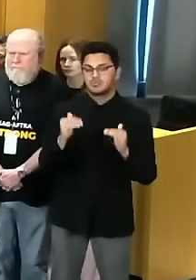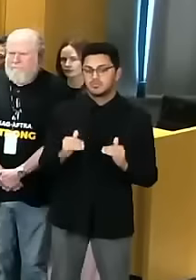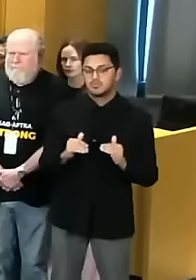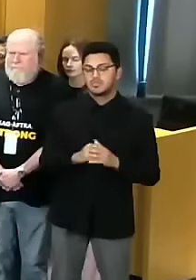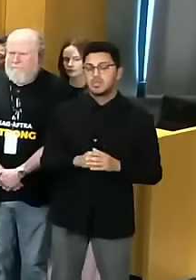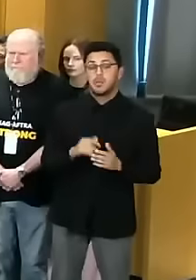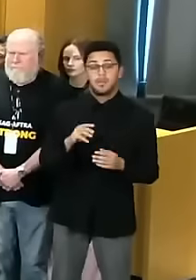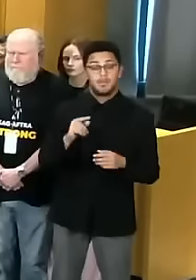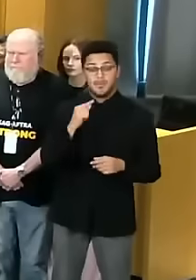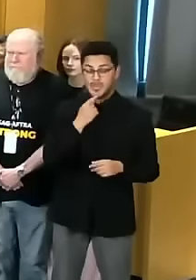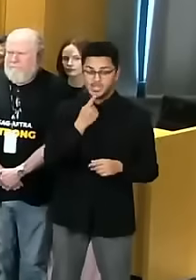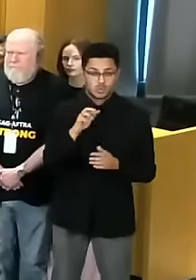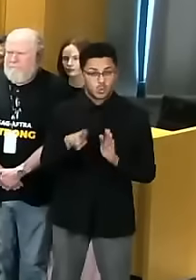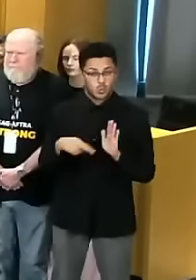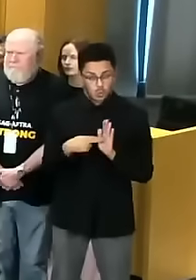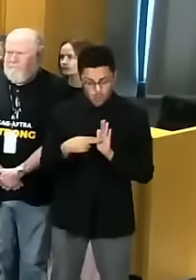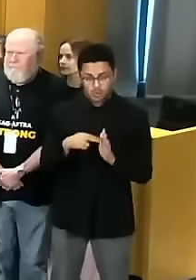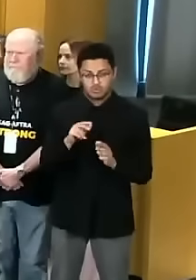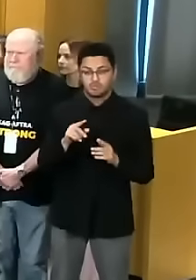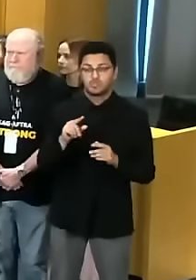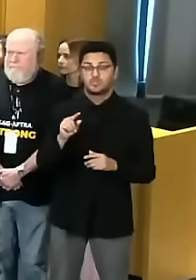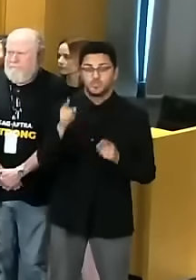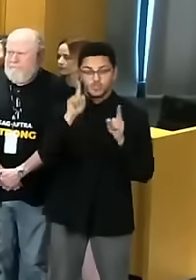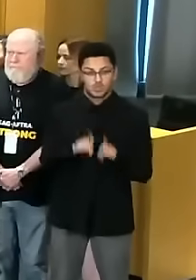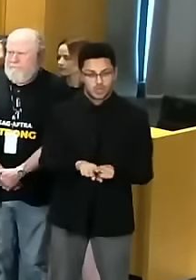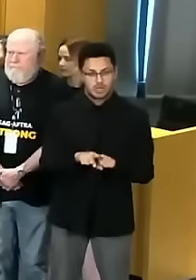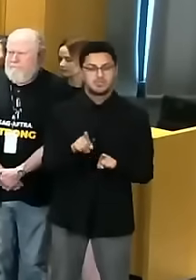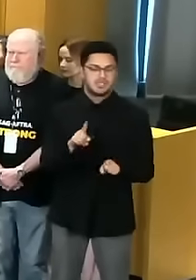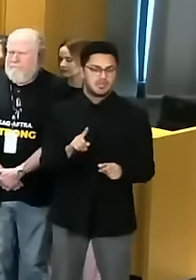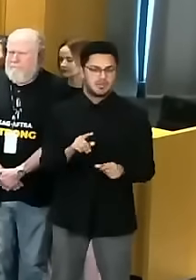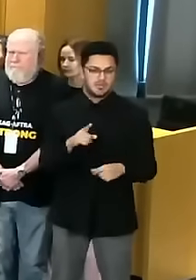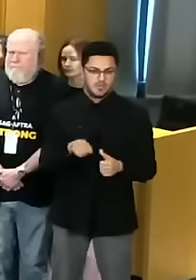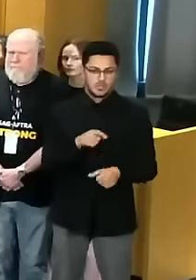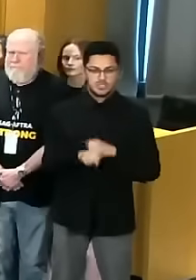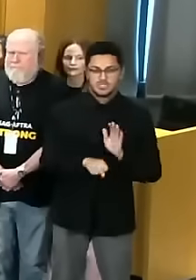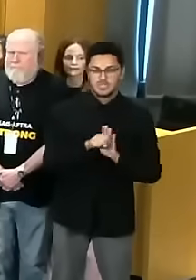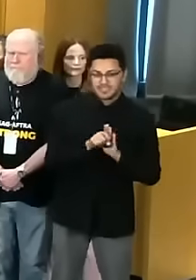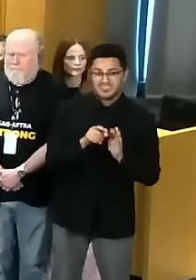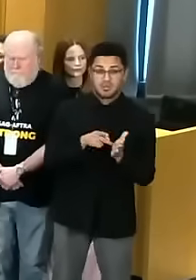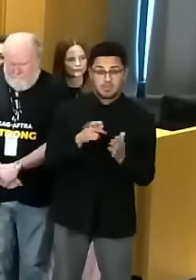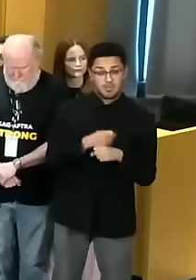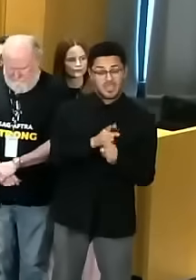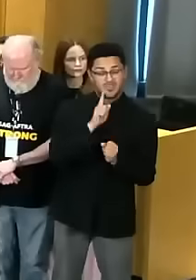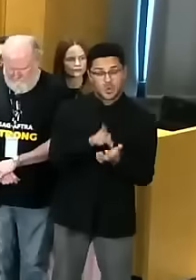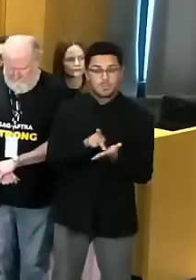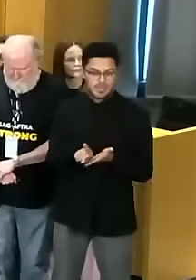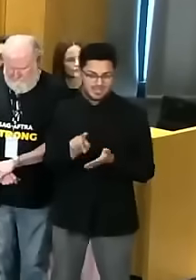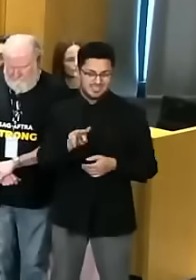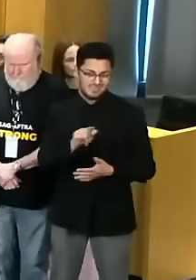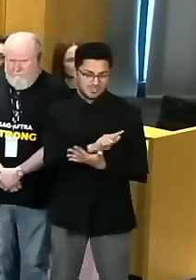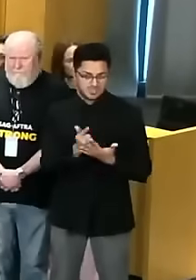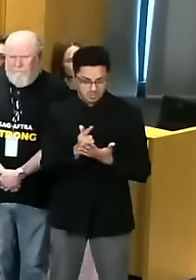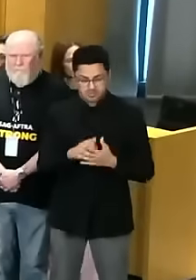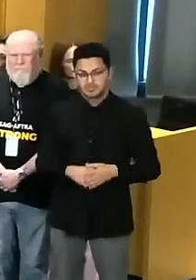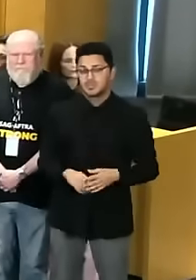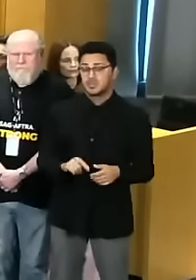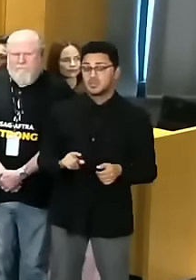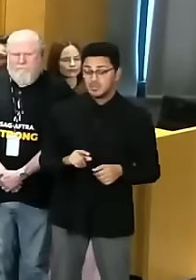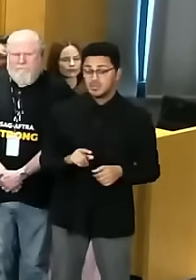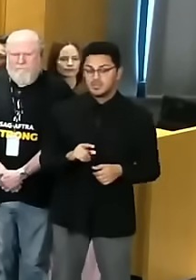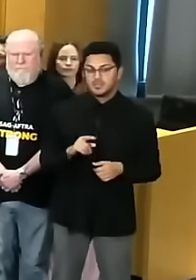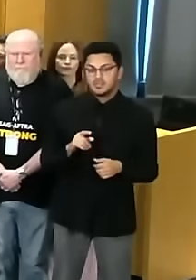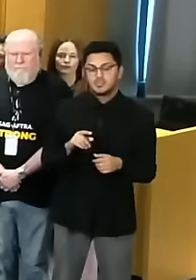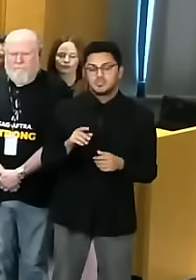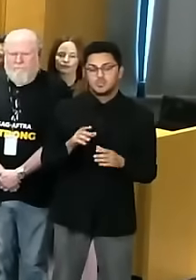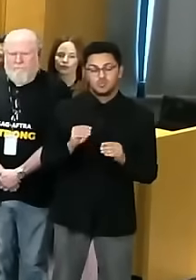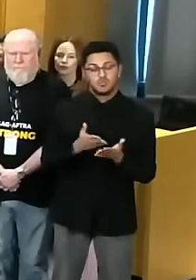role terms to high-budget SVOD and the first season of made-for-pay TV series. We have increased transparency that includes